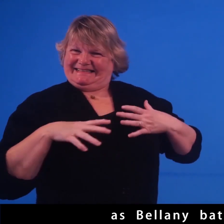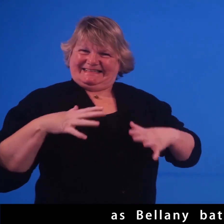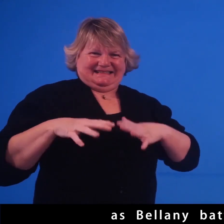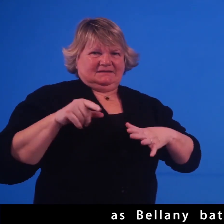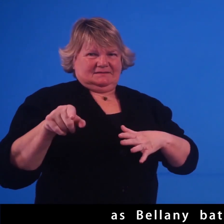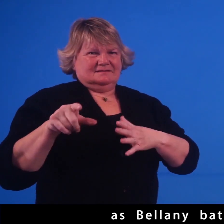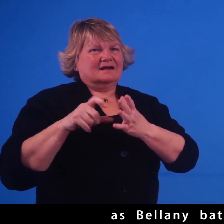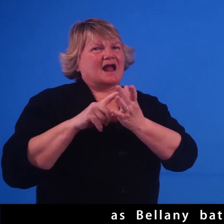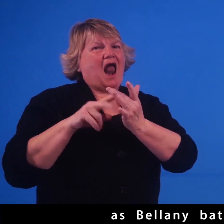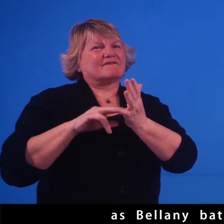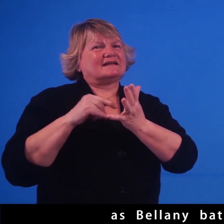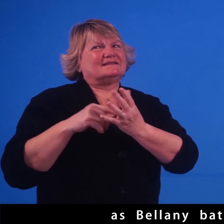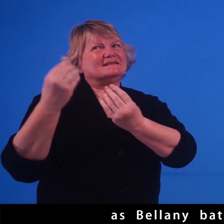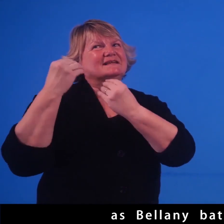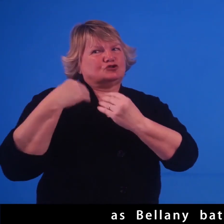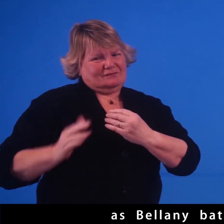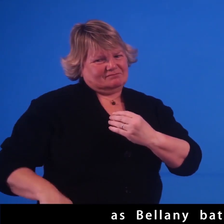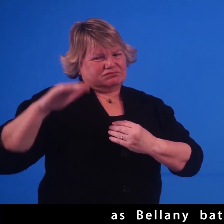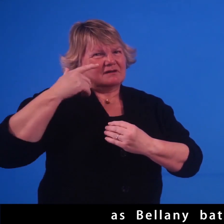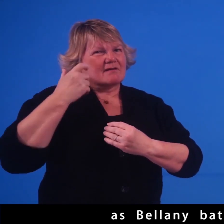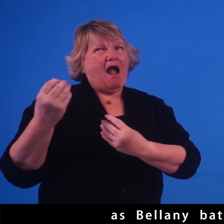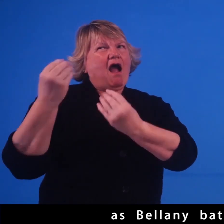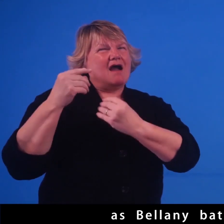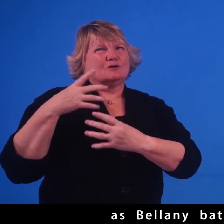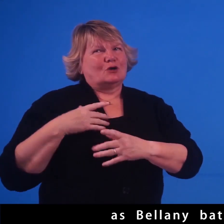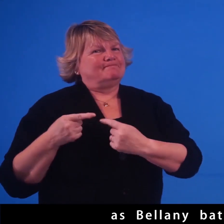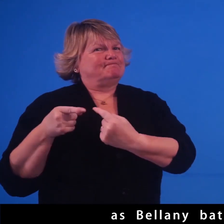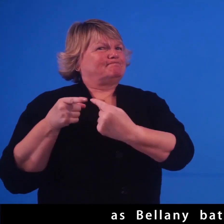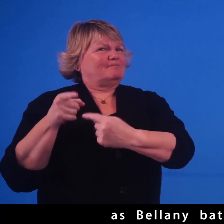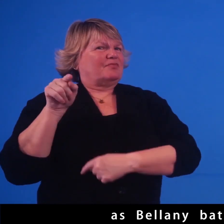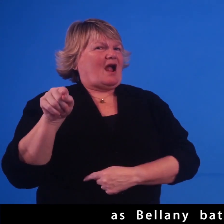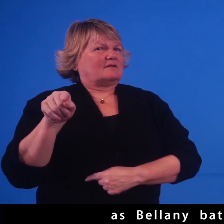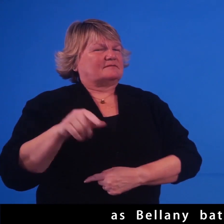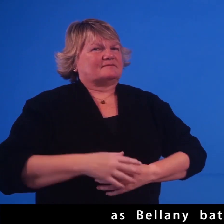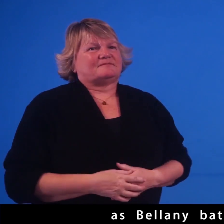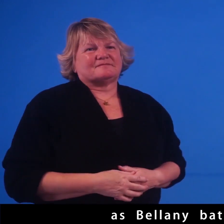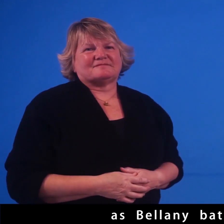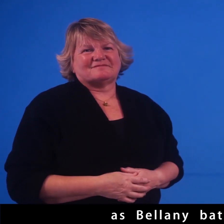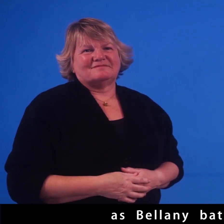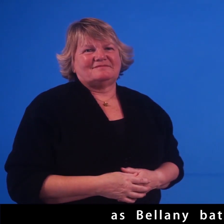As Bellany battles against the Calvinist teachings of his youth.